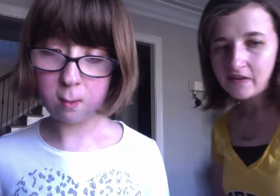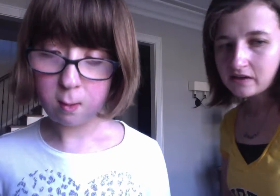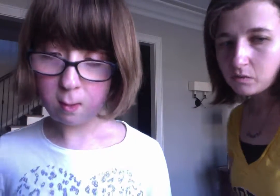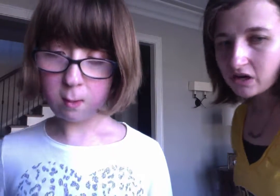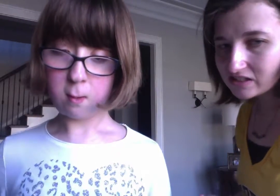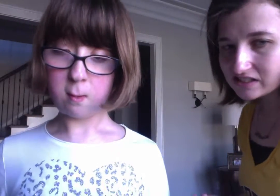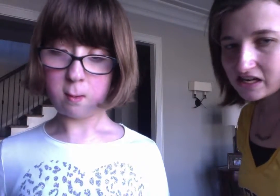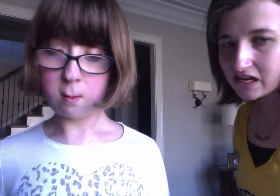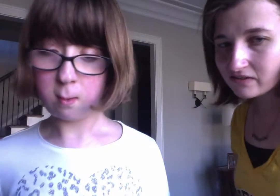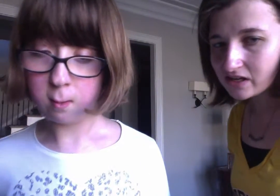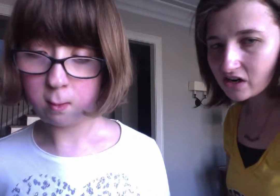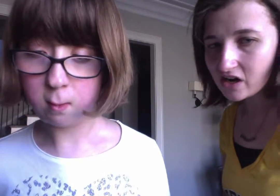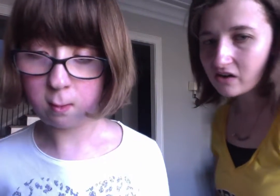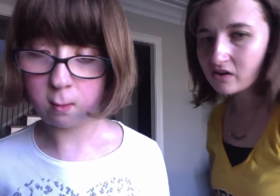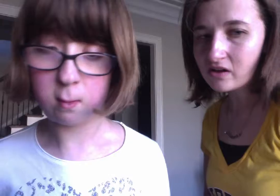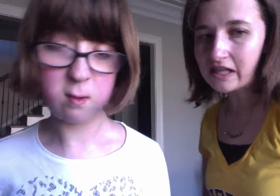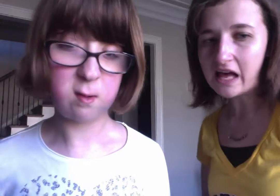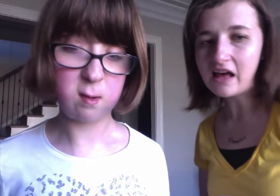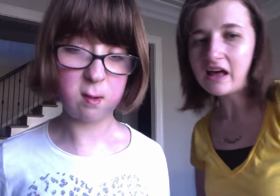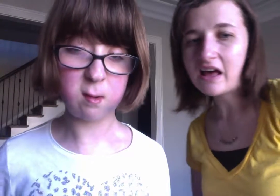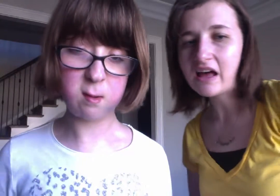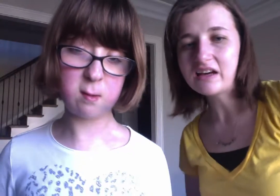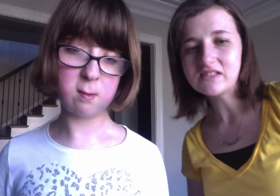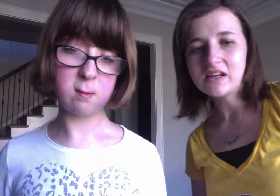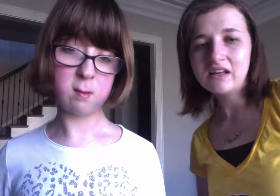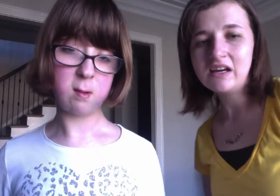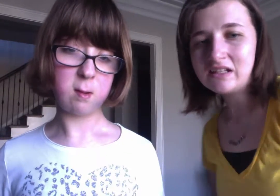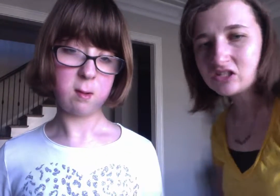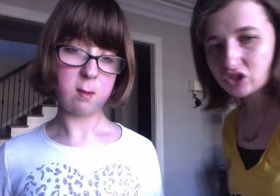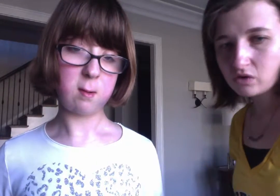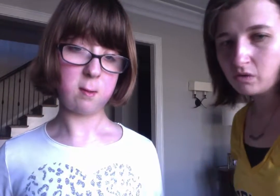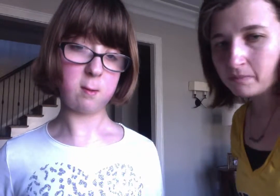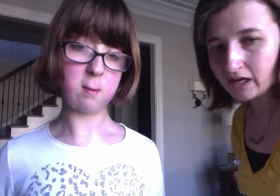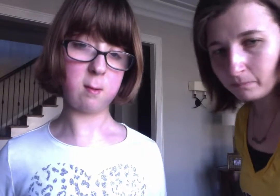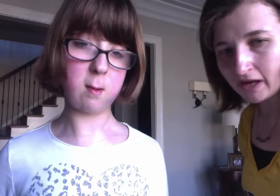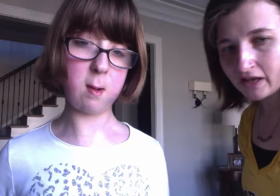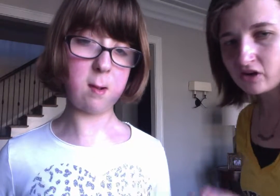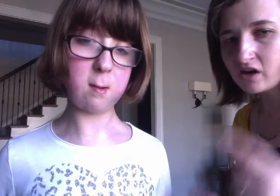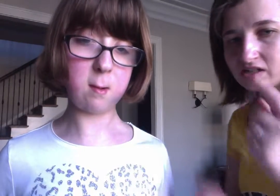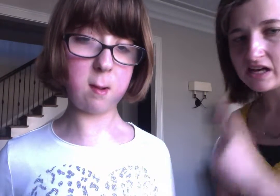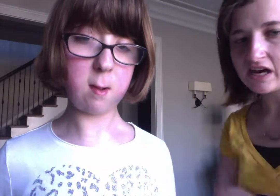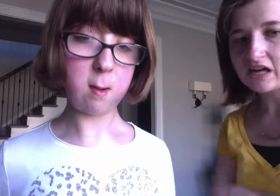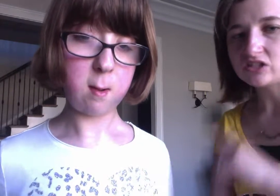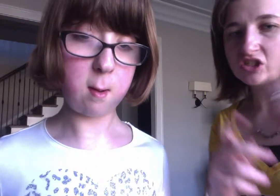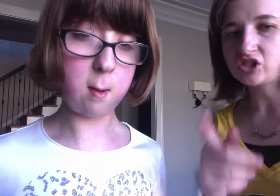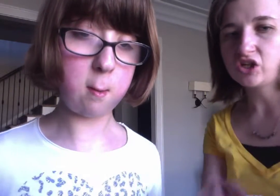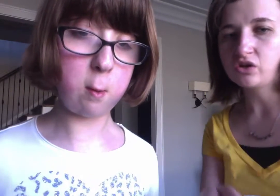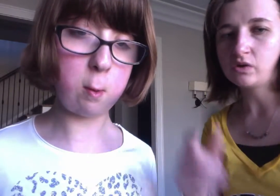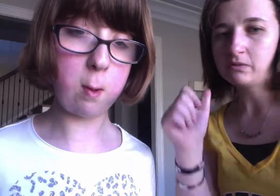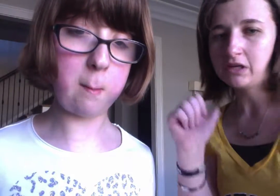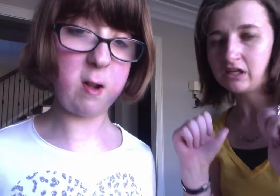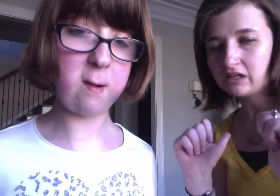making. We're saving our lives. It's true, we'll make a better day to see you and me.